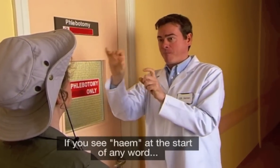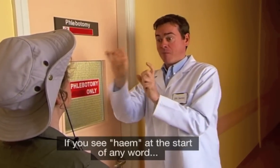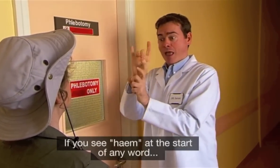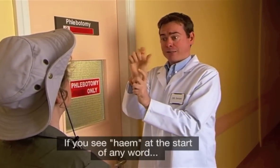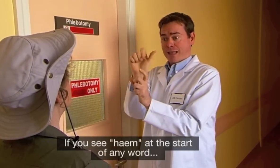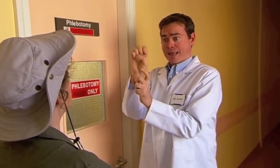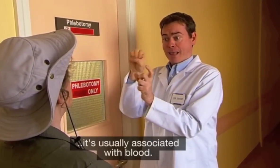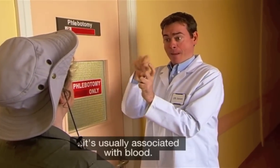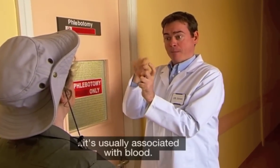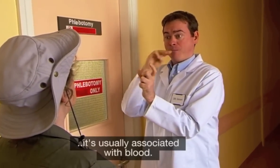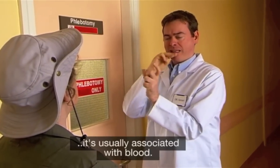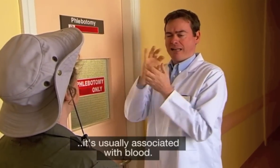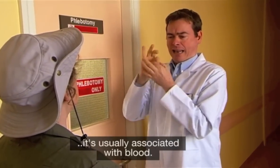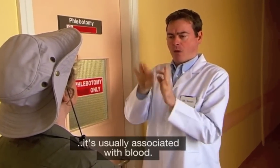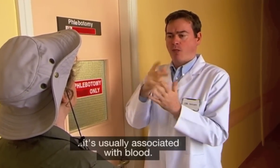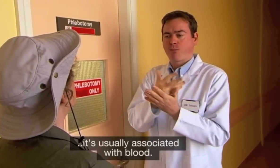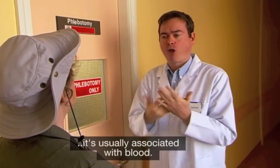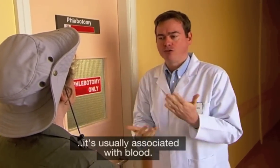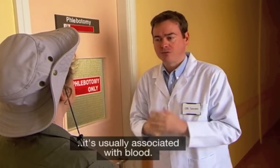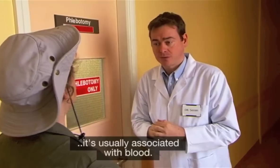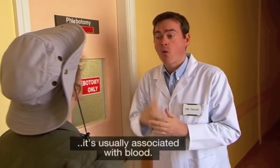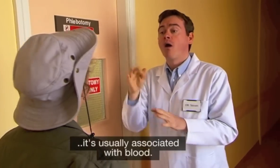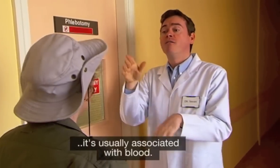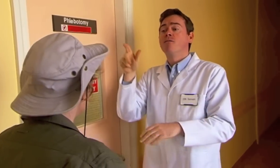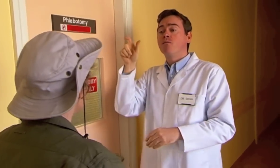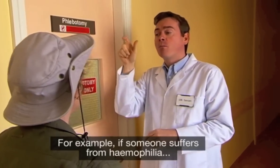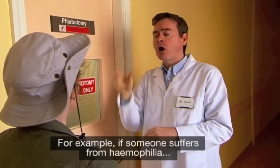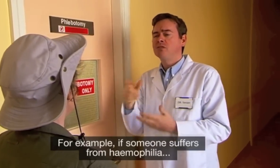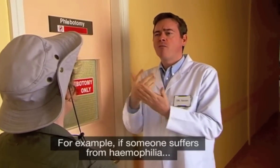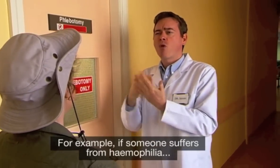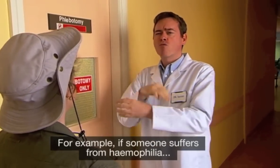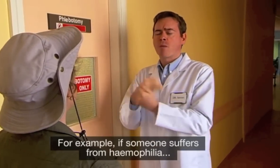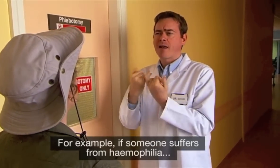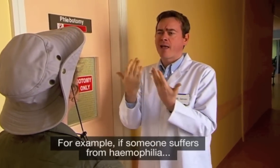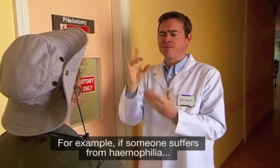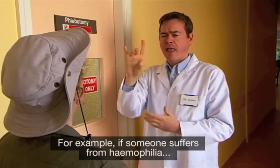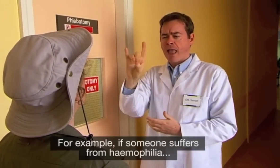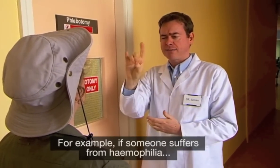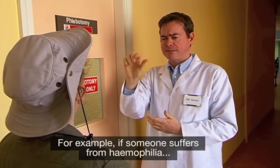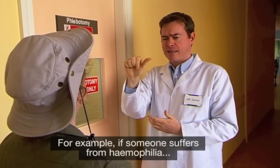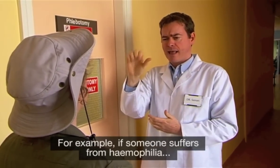word, it's usually associated with blood. For example, if someone suffers from haemophilia